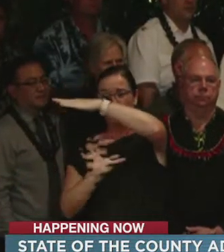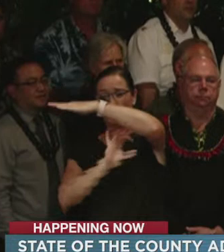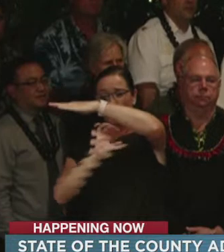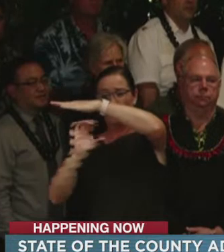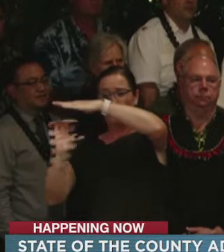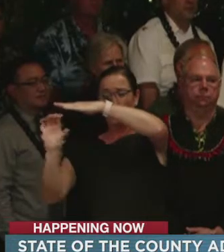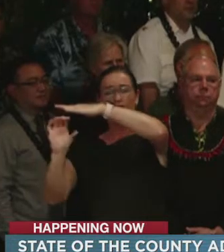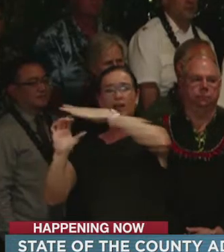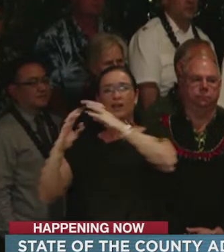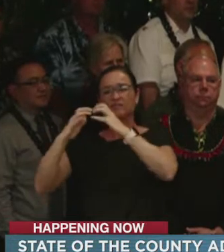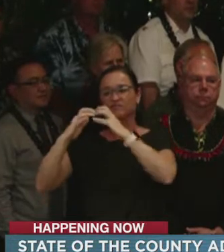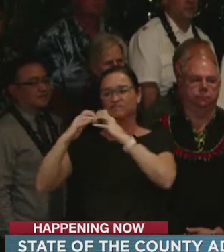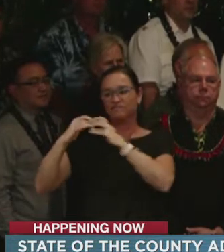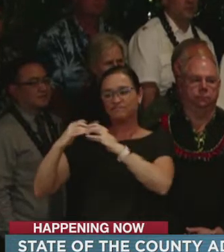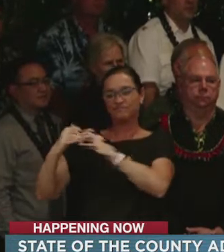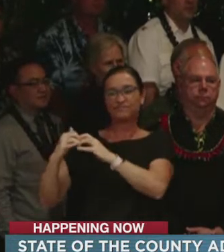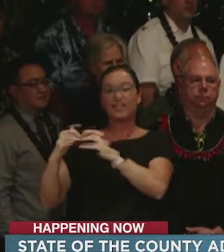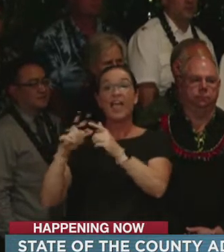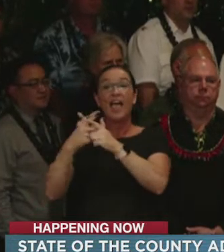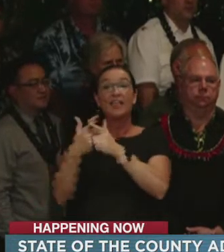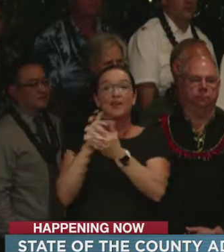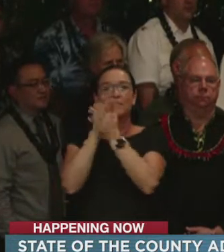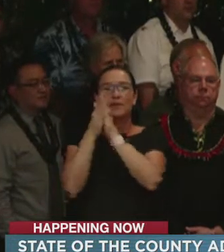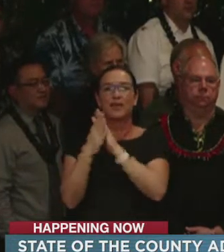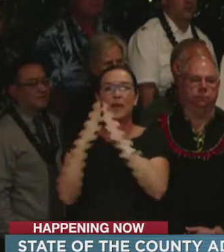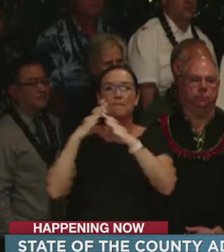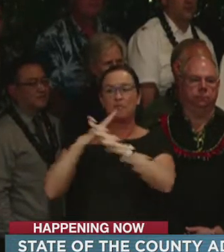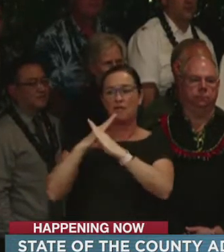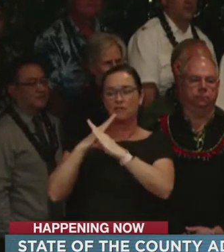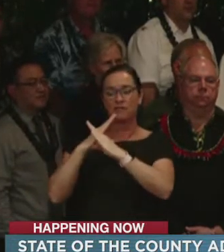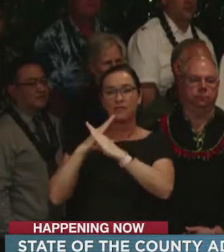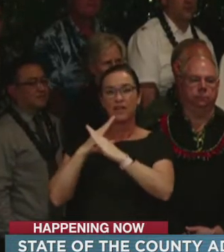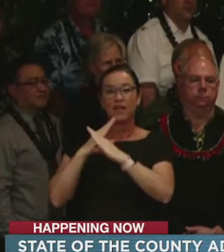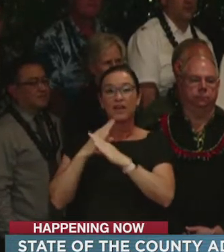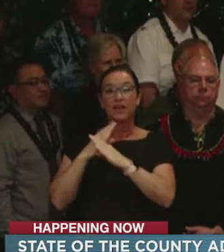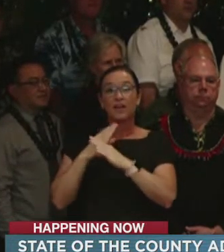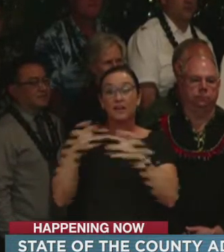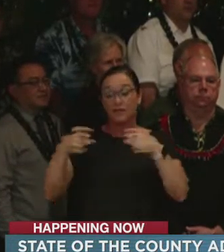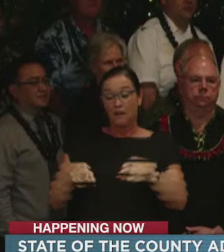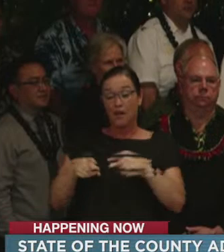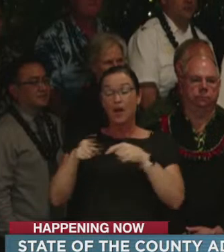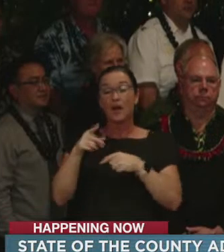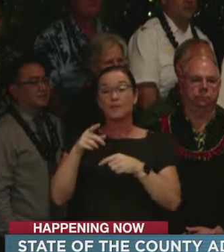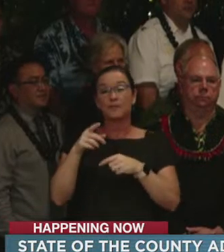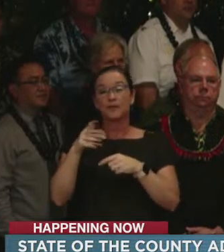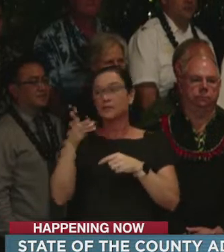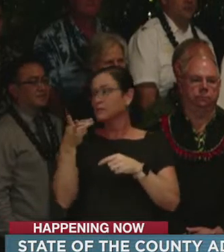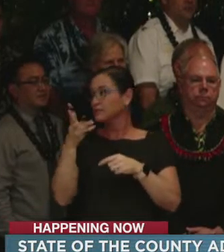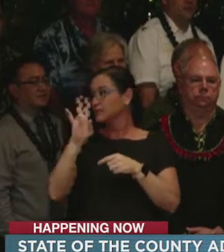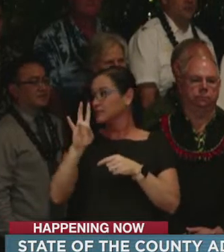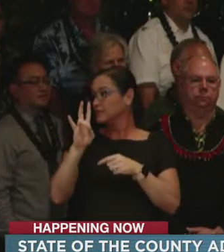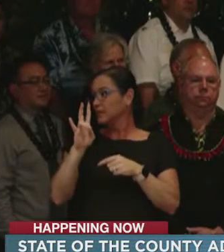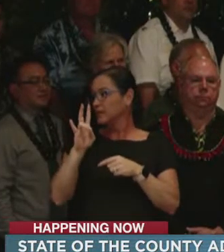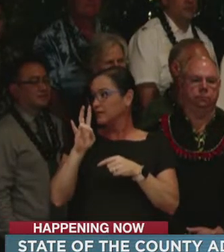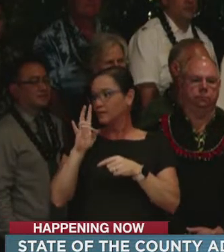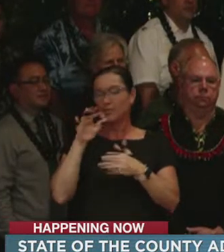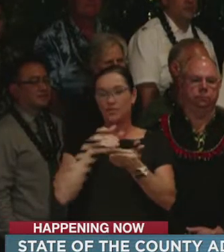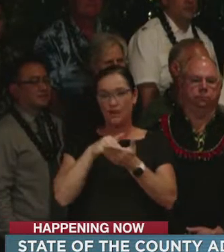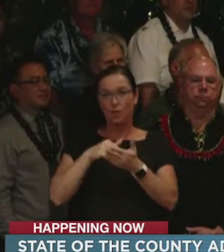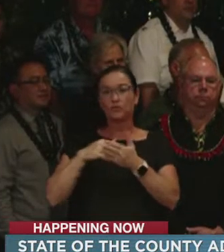wastewater treatment plant had become blocked. That caused 67,000 gallons of untreated sewage to flow into the stream